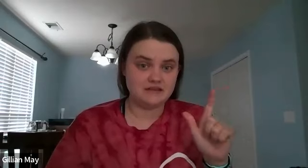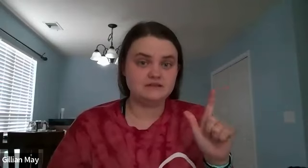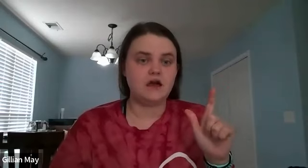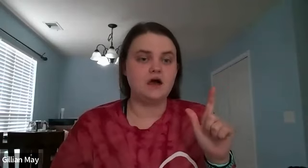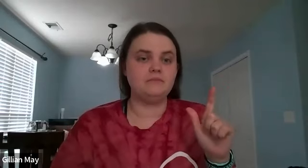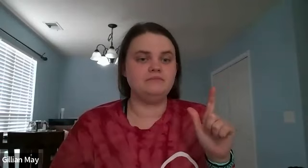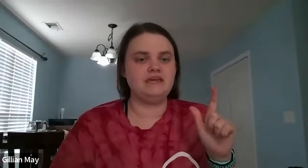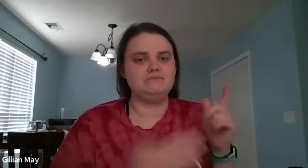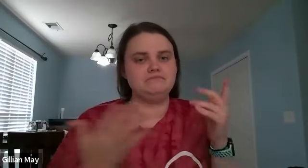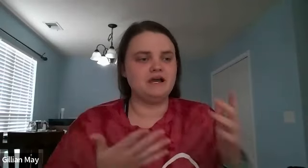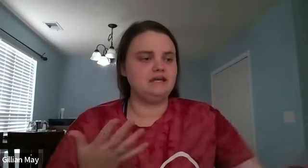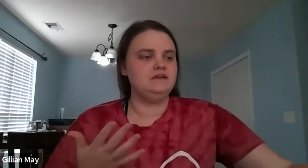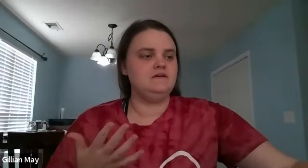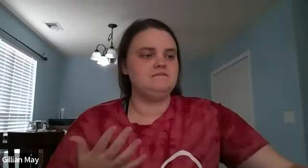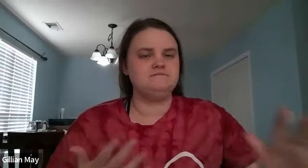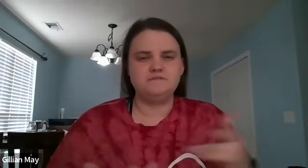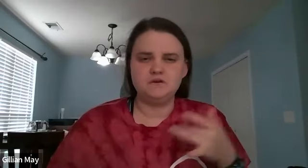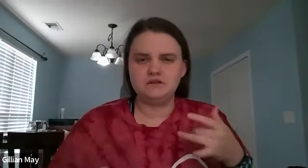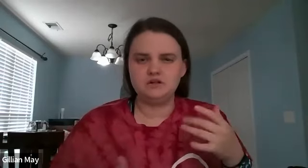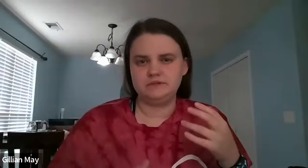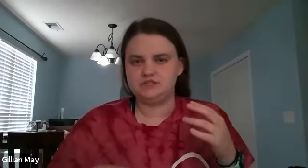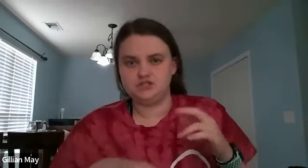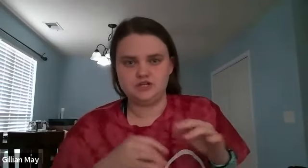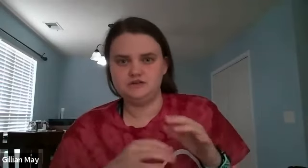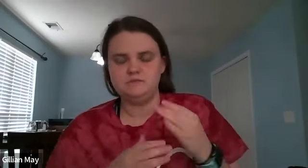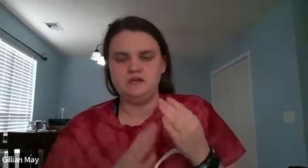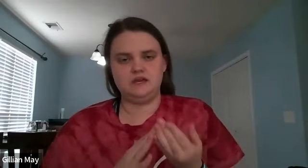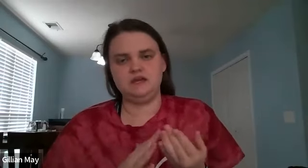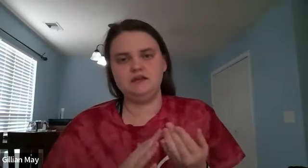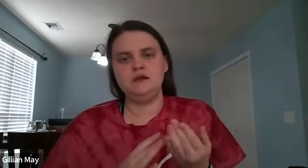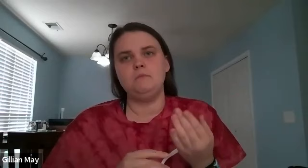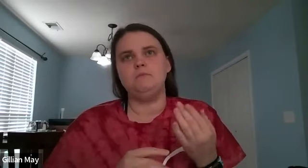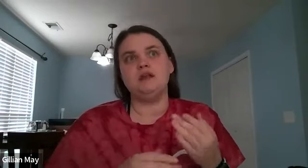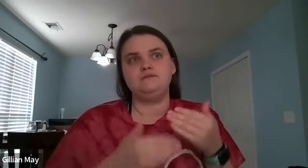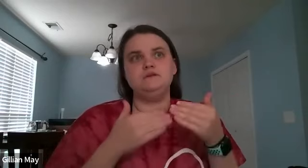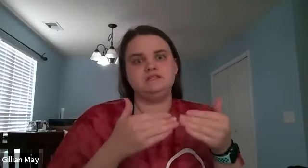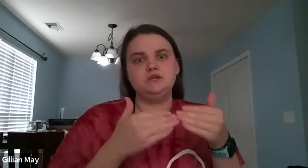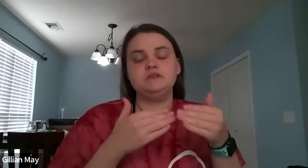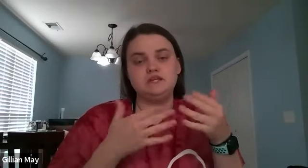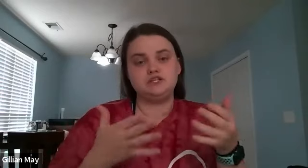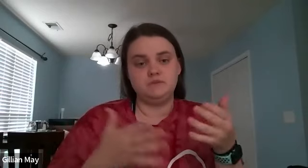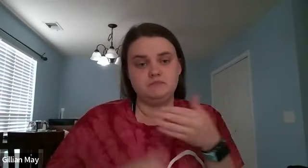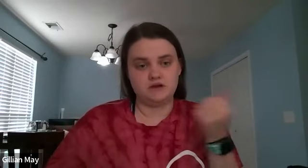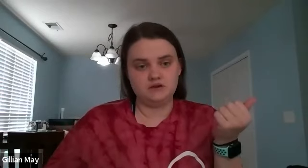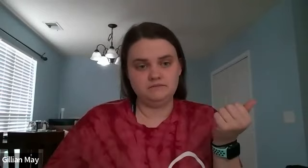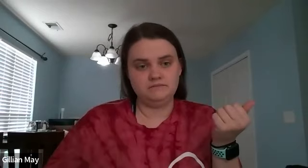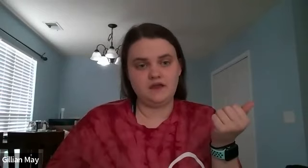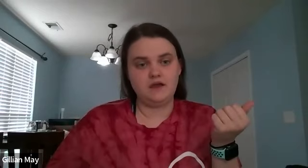hand. It might feel a little bit stranger in the beginning, but if you continue with it, it should be better.